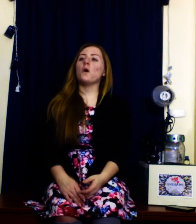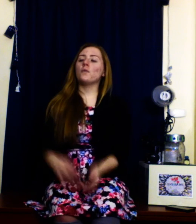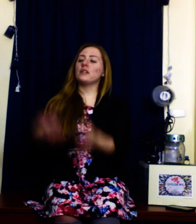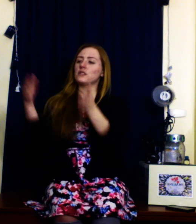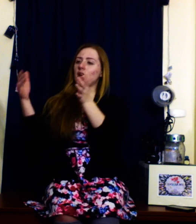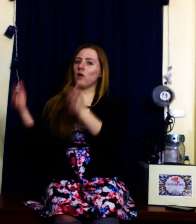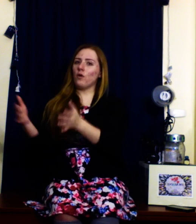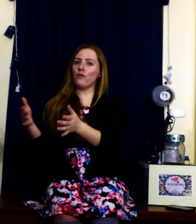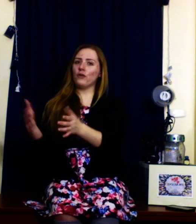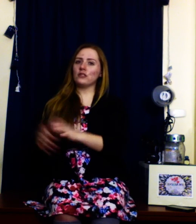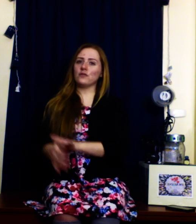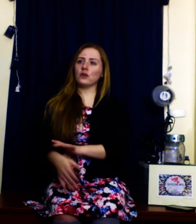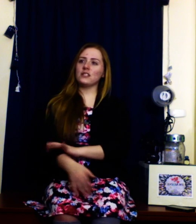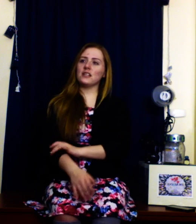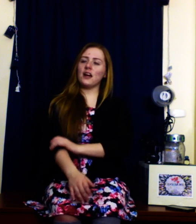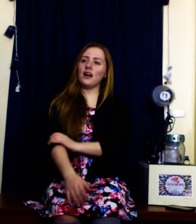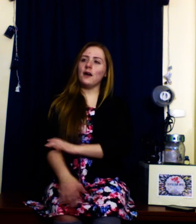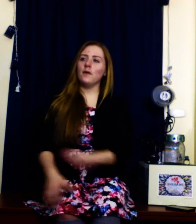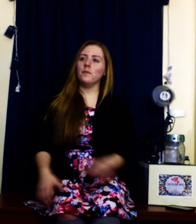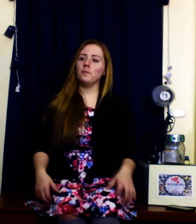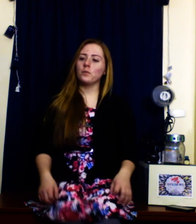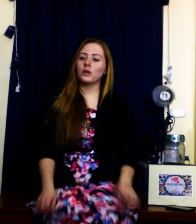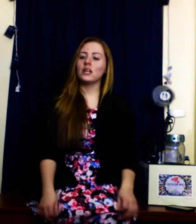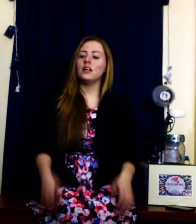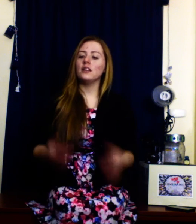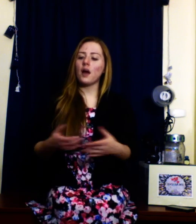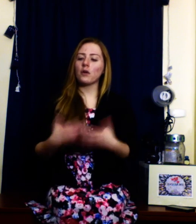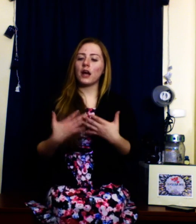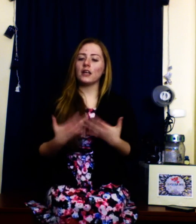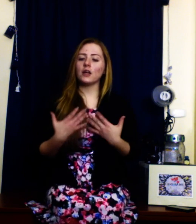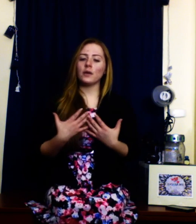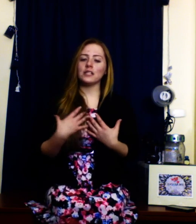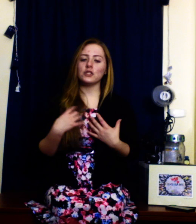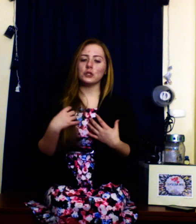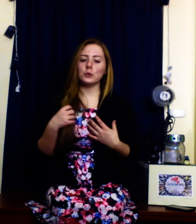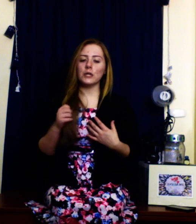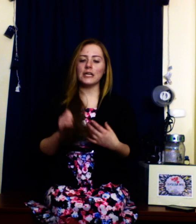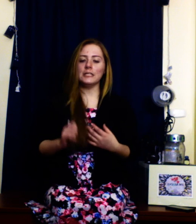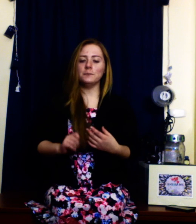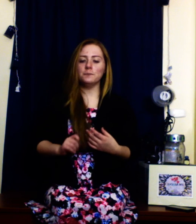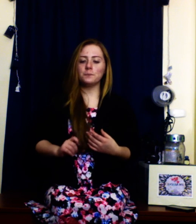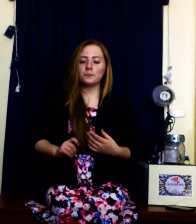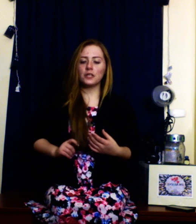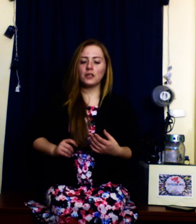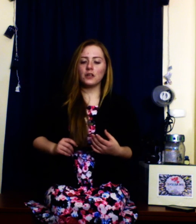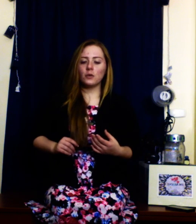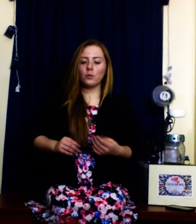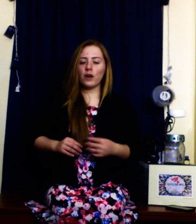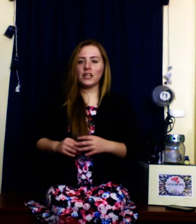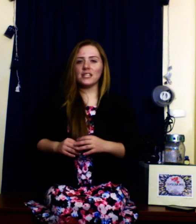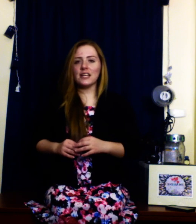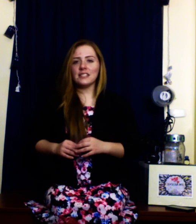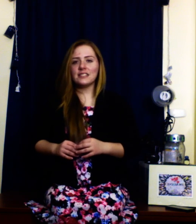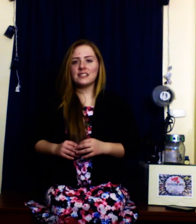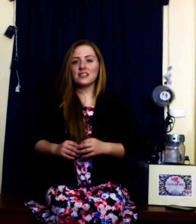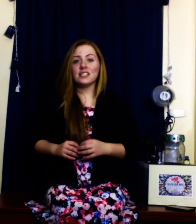that's that whole first verse. Now we're kind of going into where it's the